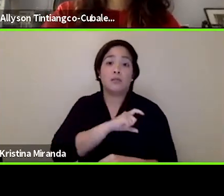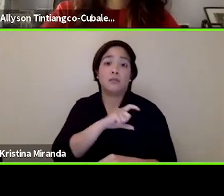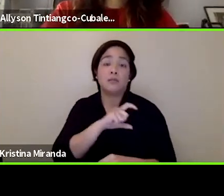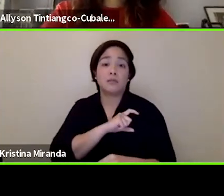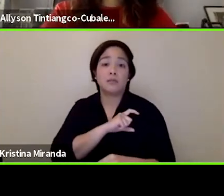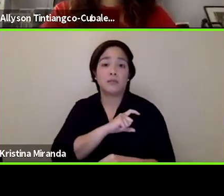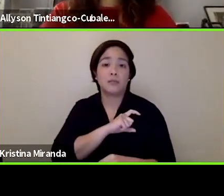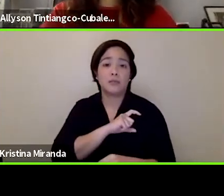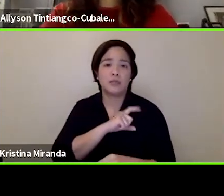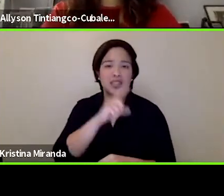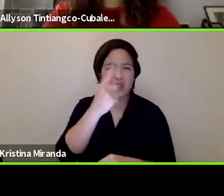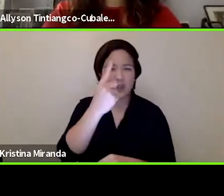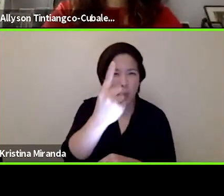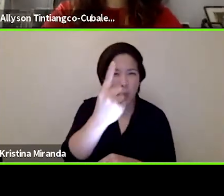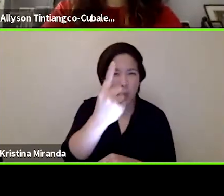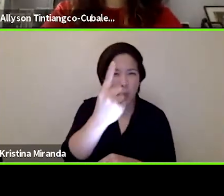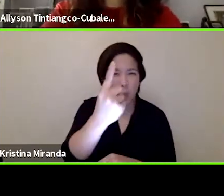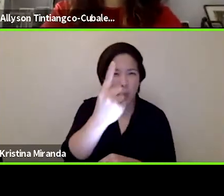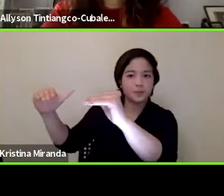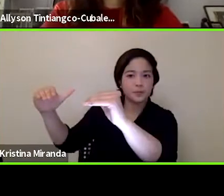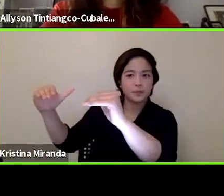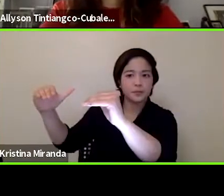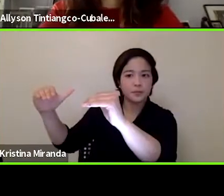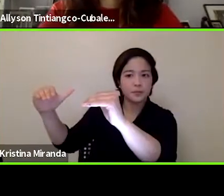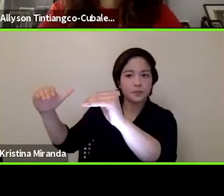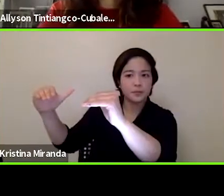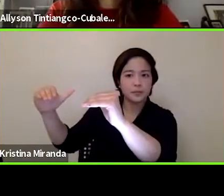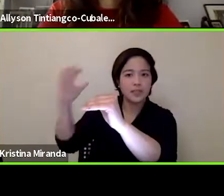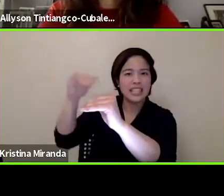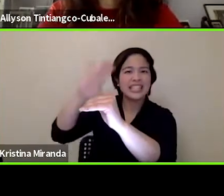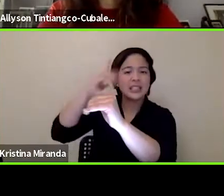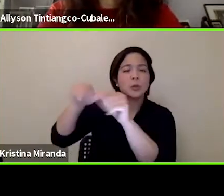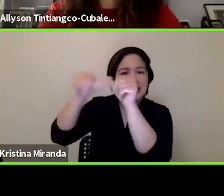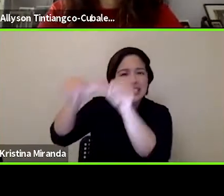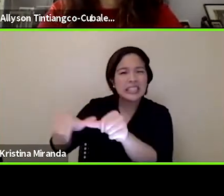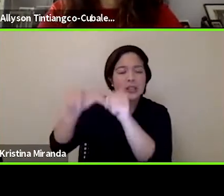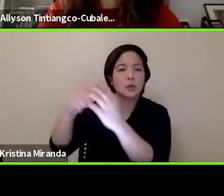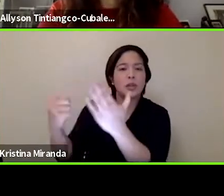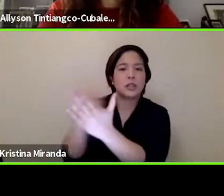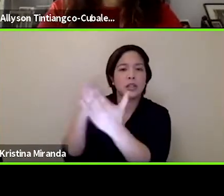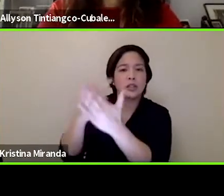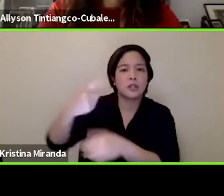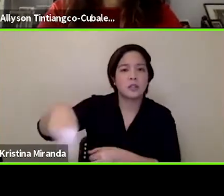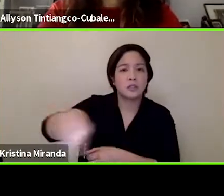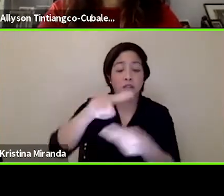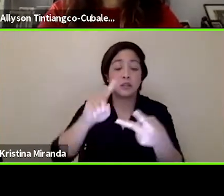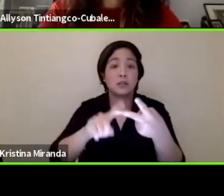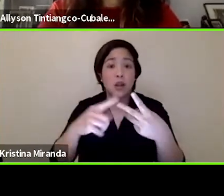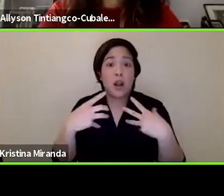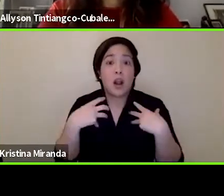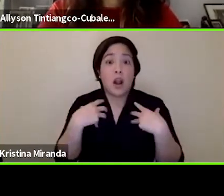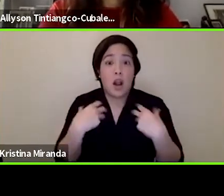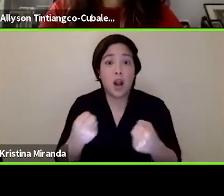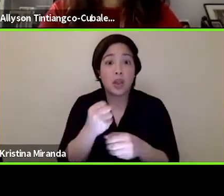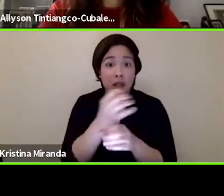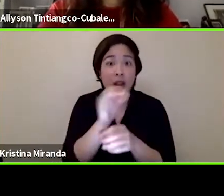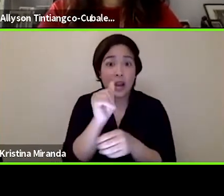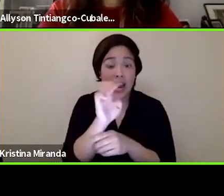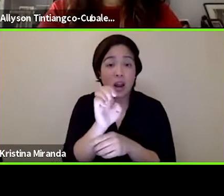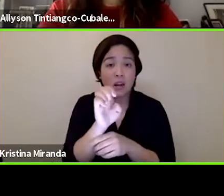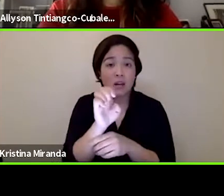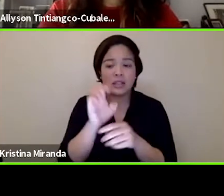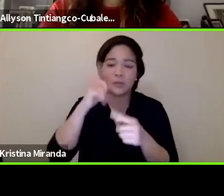one institution that seeks to murder us with impunity. Healthcare also seeks to murder us, murder our